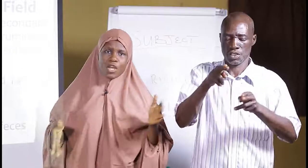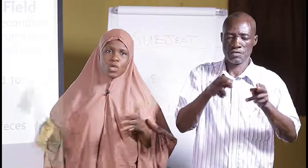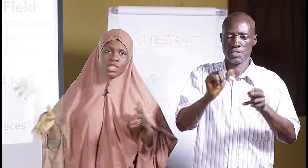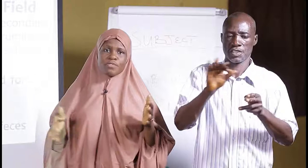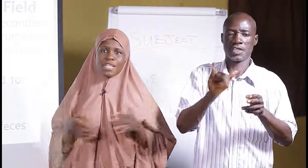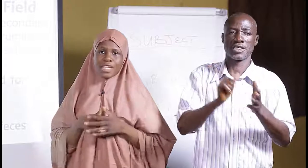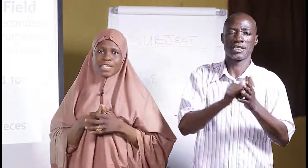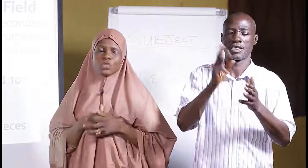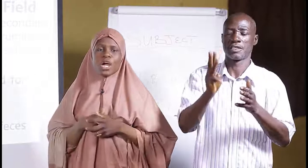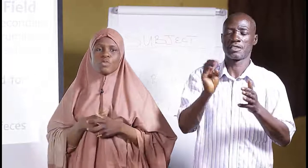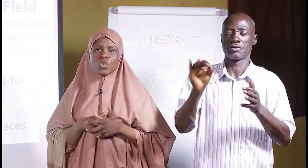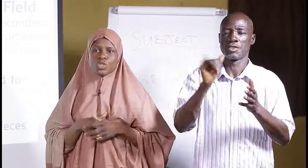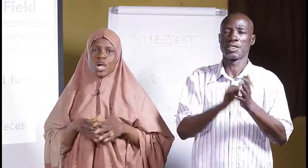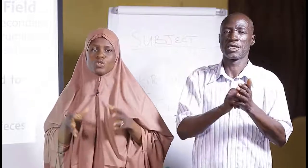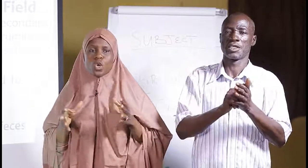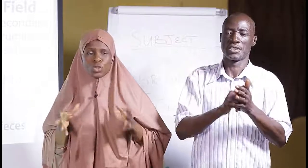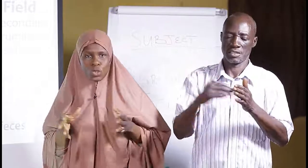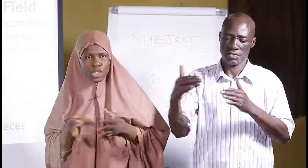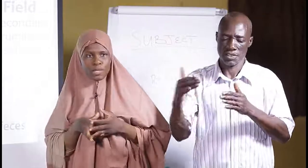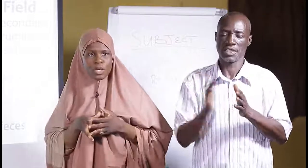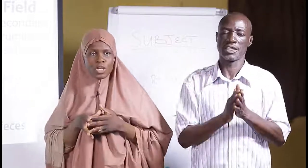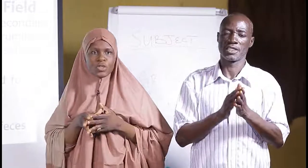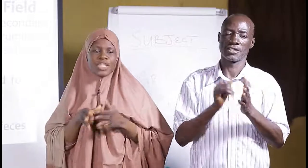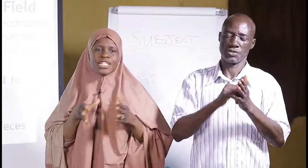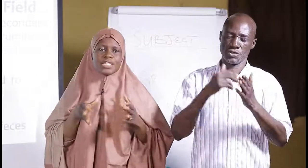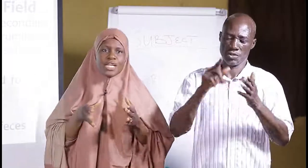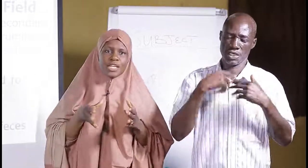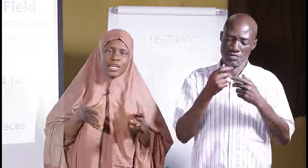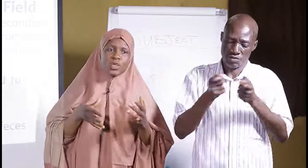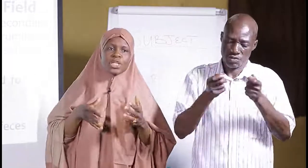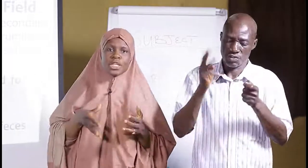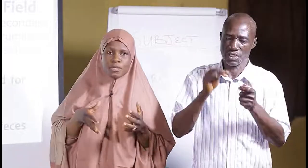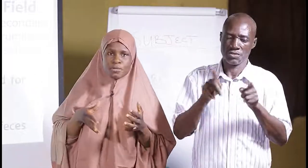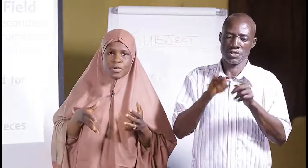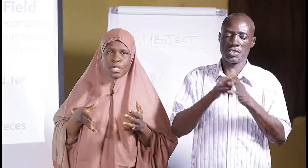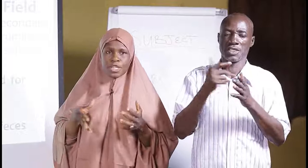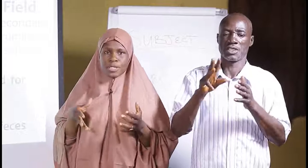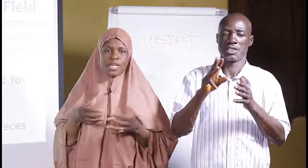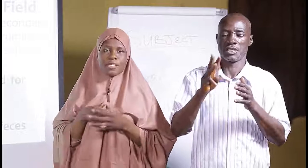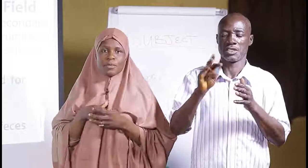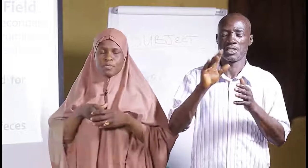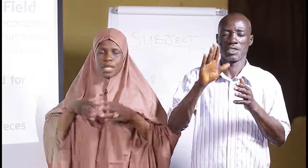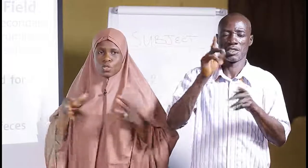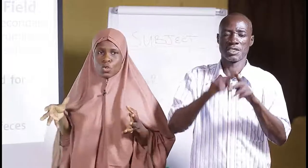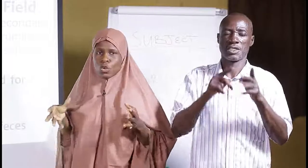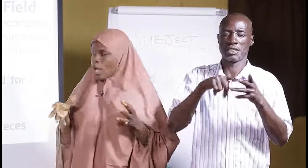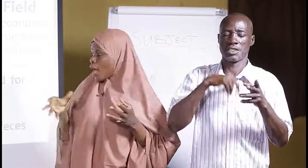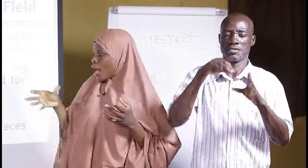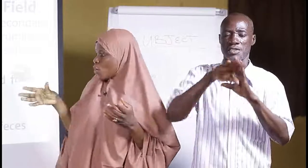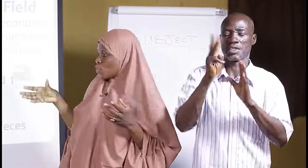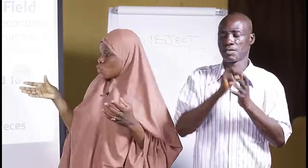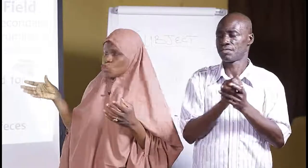that are along the riverside, you have to what? You have to control them so that the snail cannot live inside them. If there is